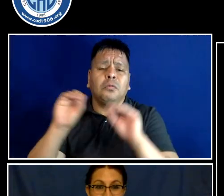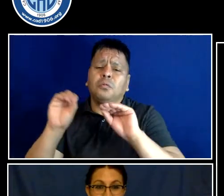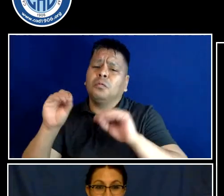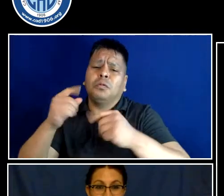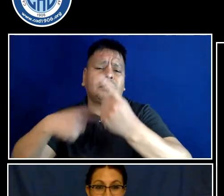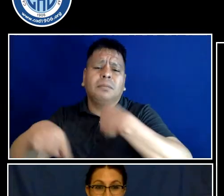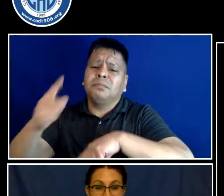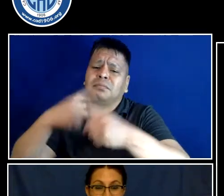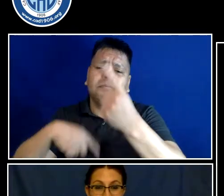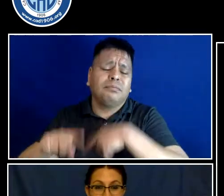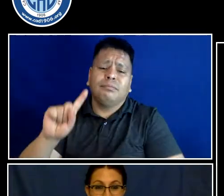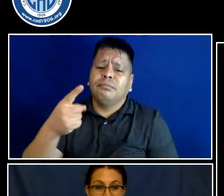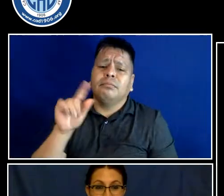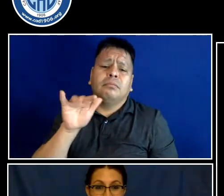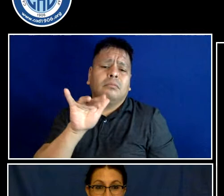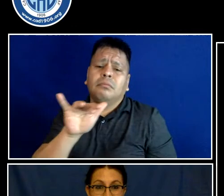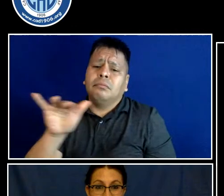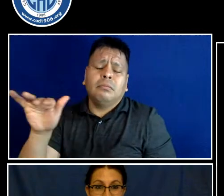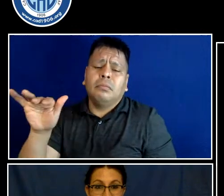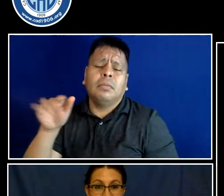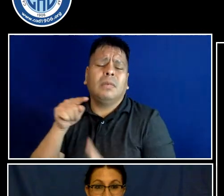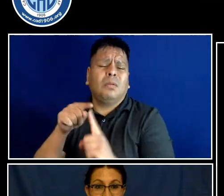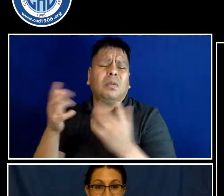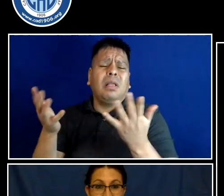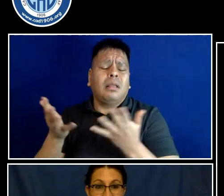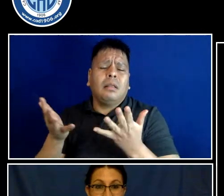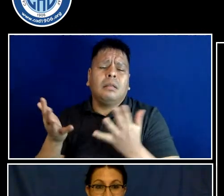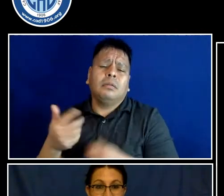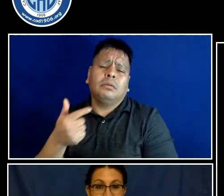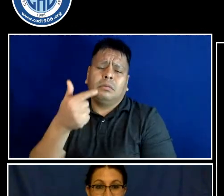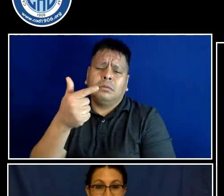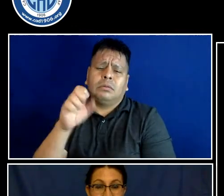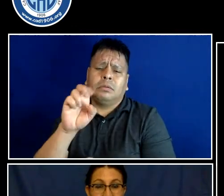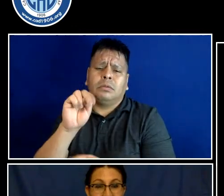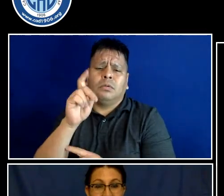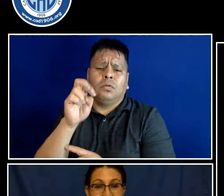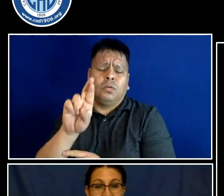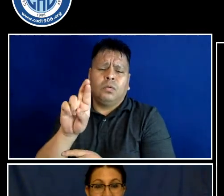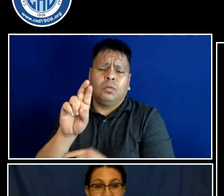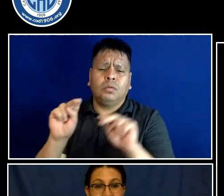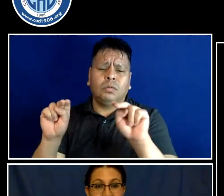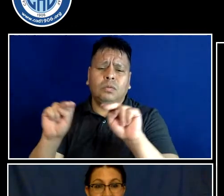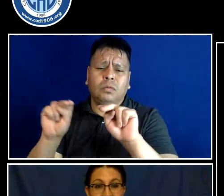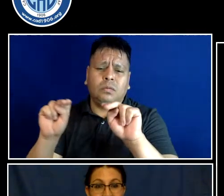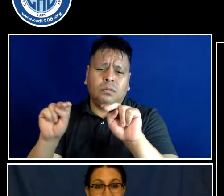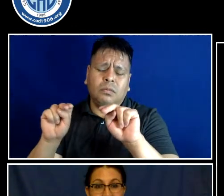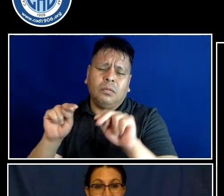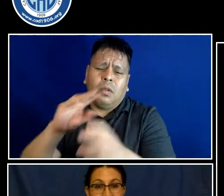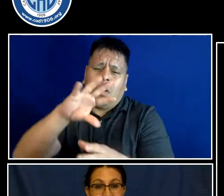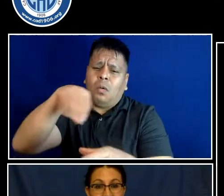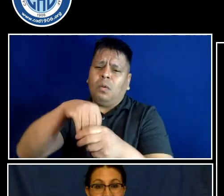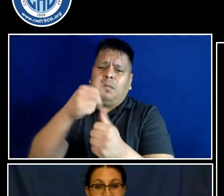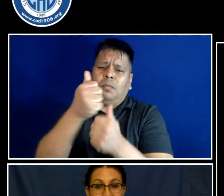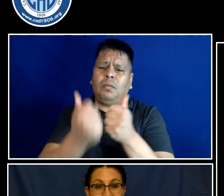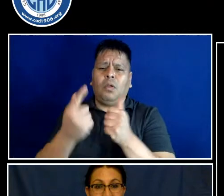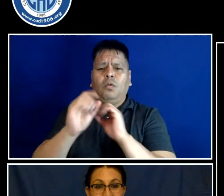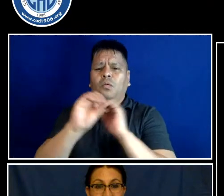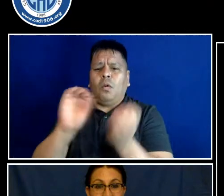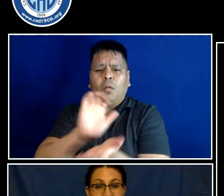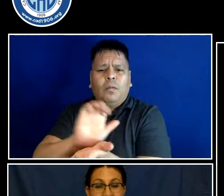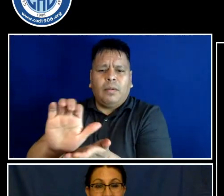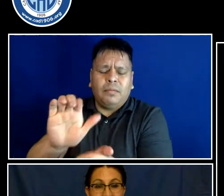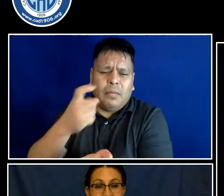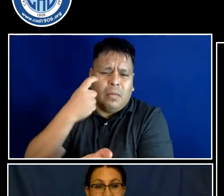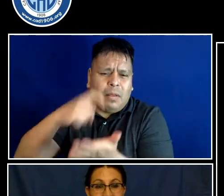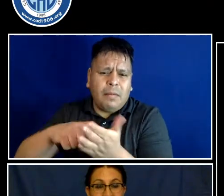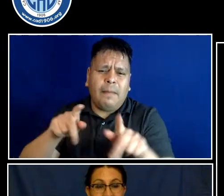colleges who study Chicanos. In California, there is a huge population of Chicanos and Chicanas. I'd like to move on to the